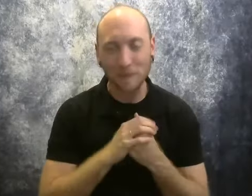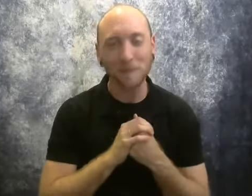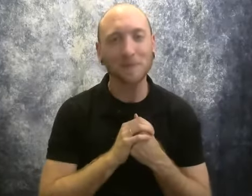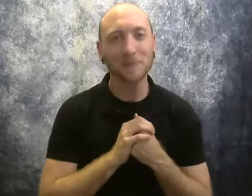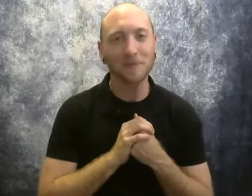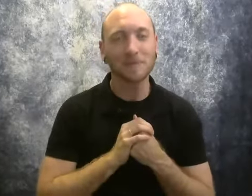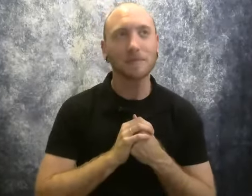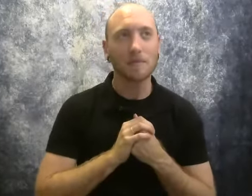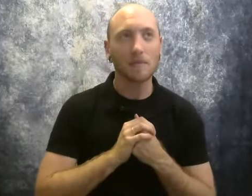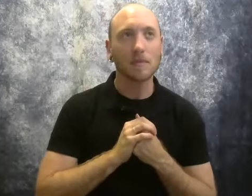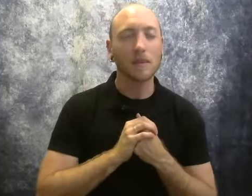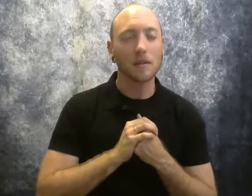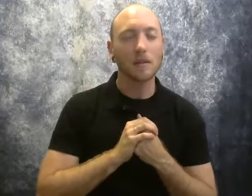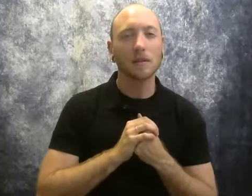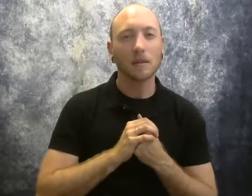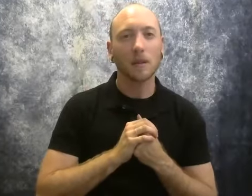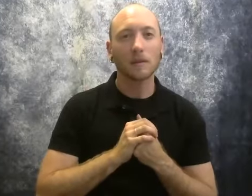So nothing really changed.